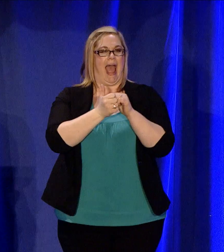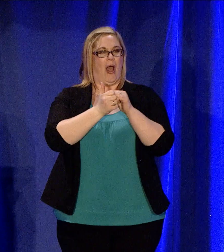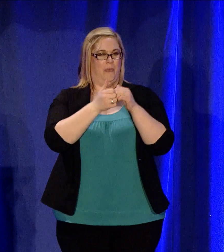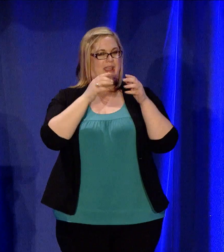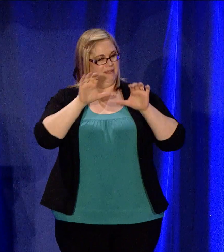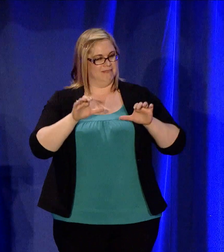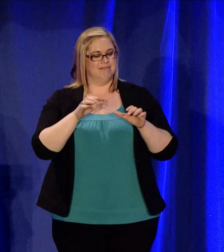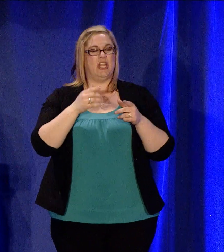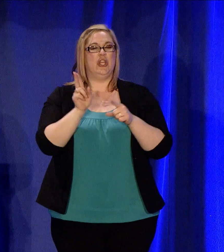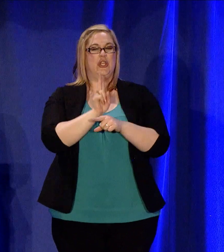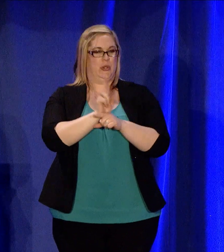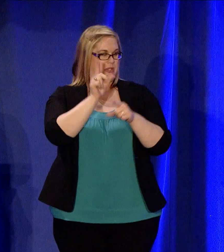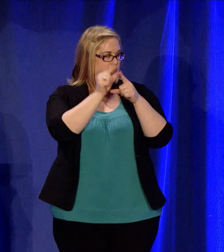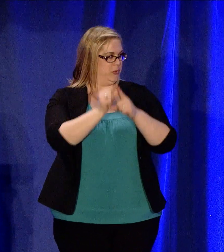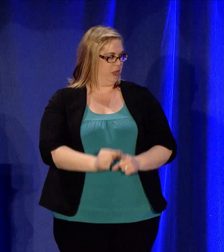them.